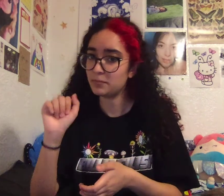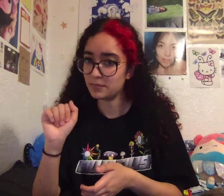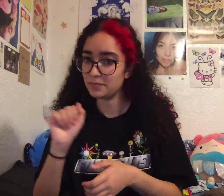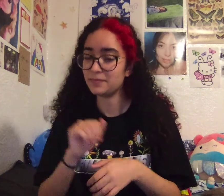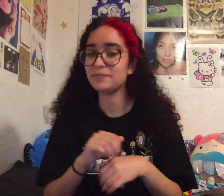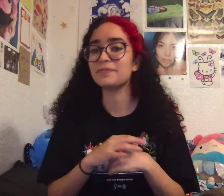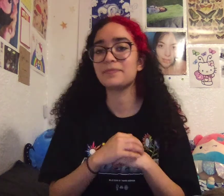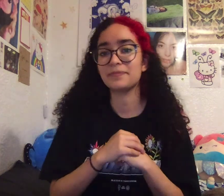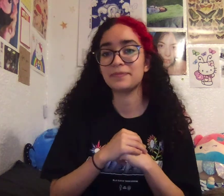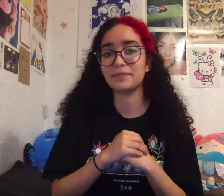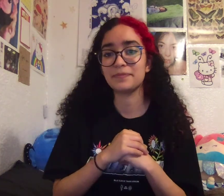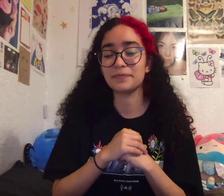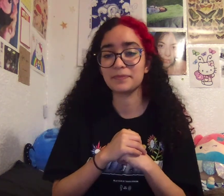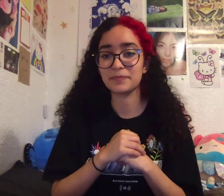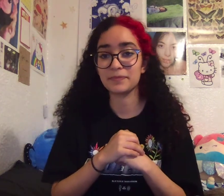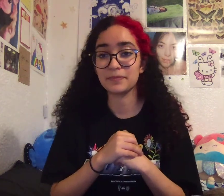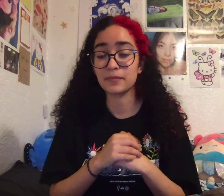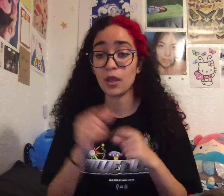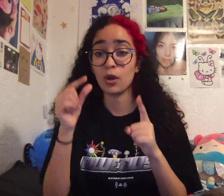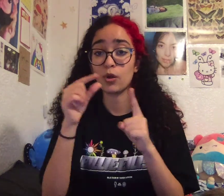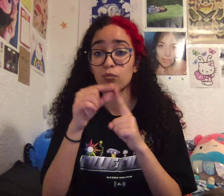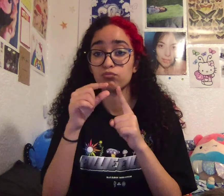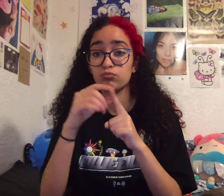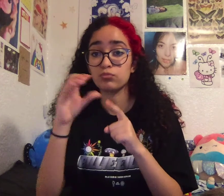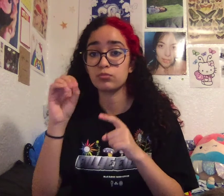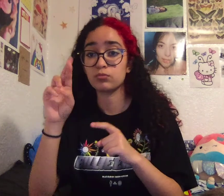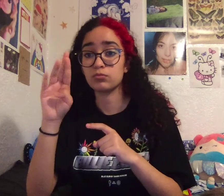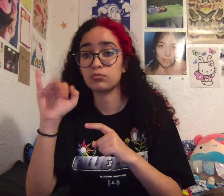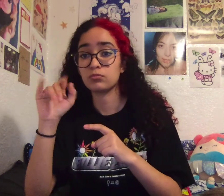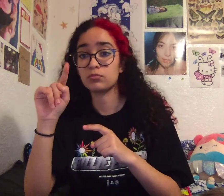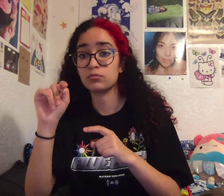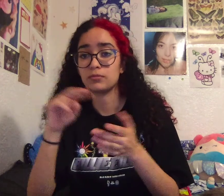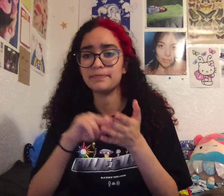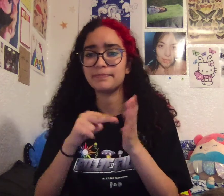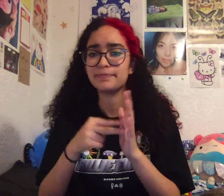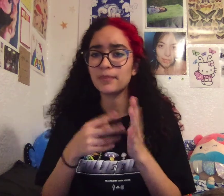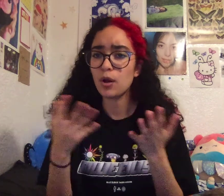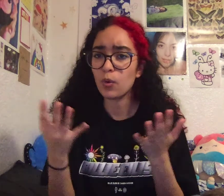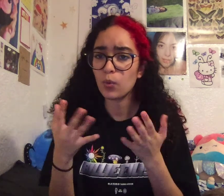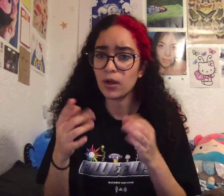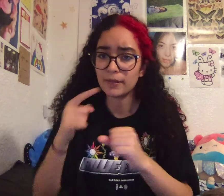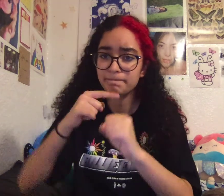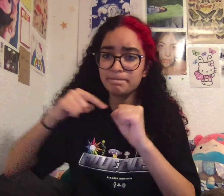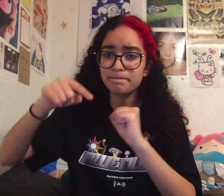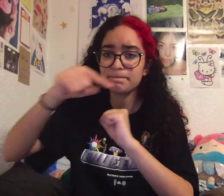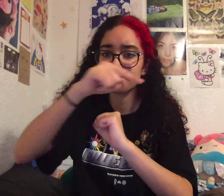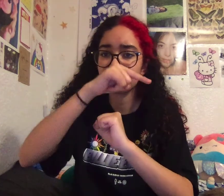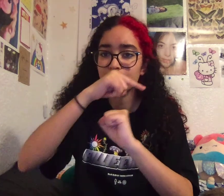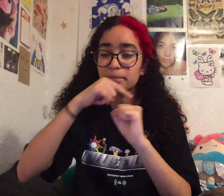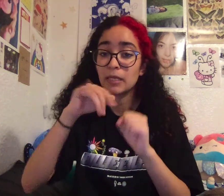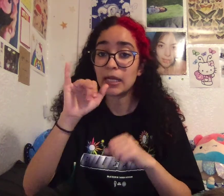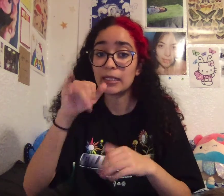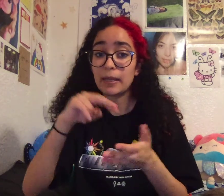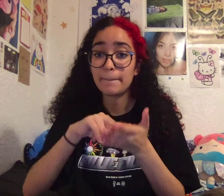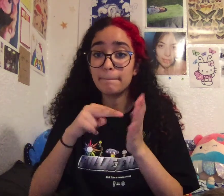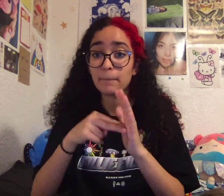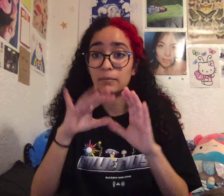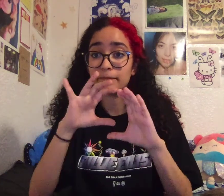yummy. The word orbit means to circle around. That means planets are round objects that circle around the sun.